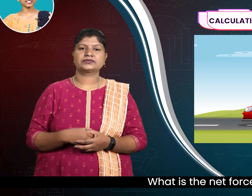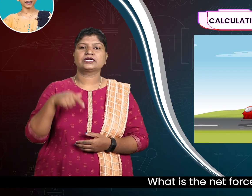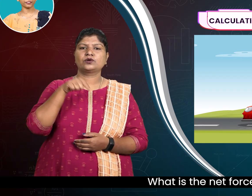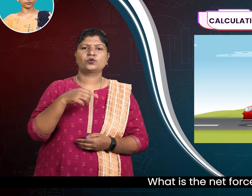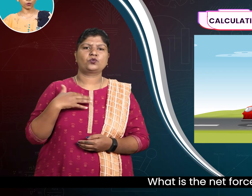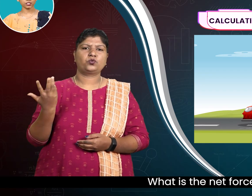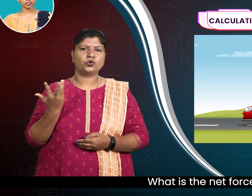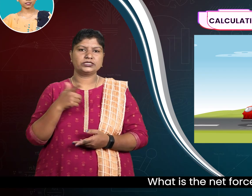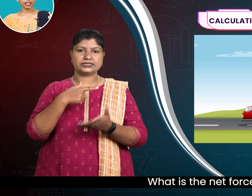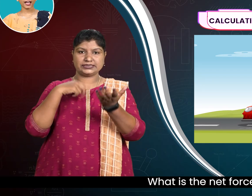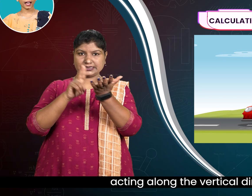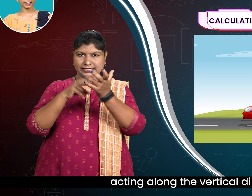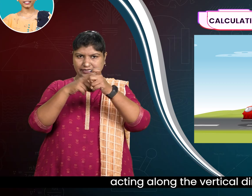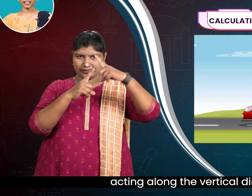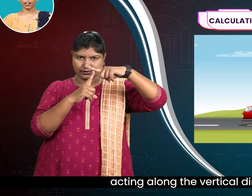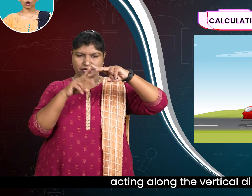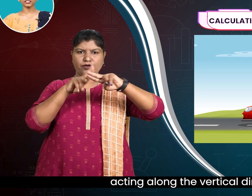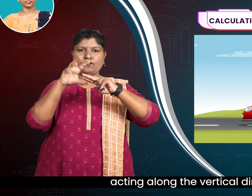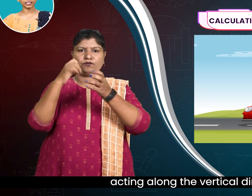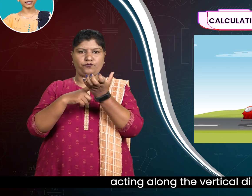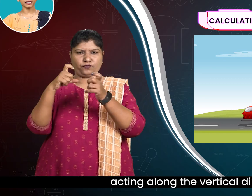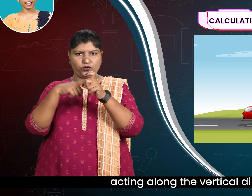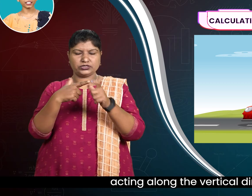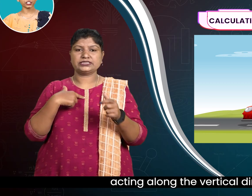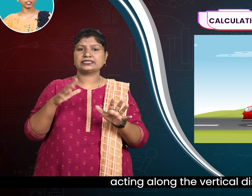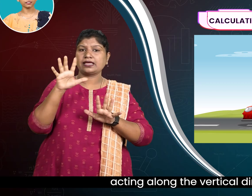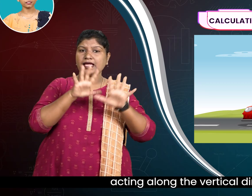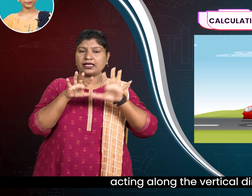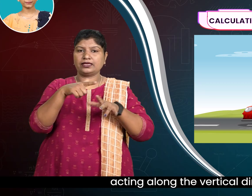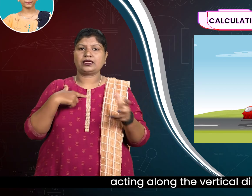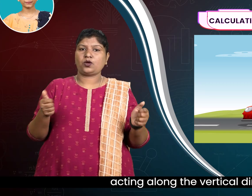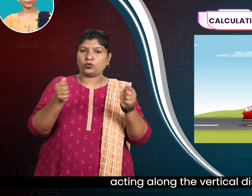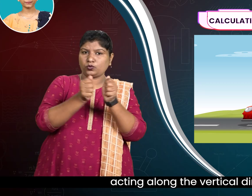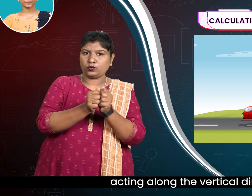What is the net force acting along the vertical direction?